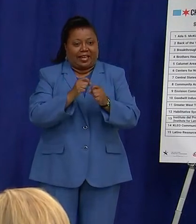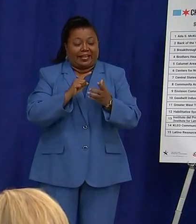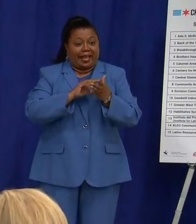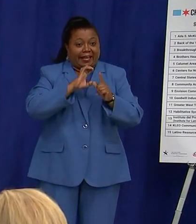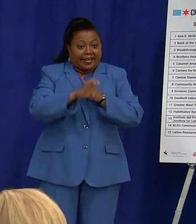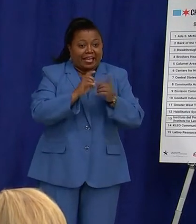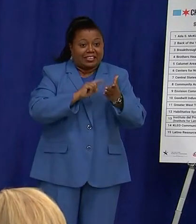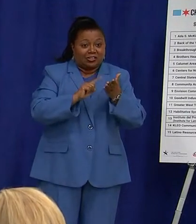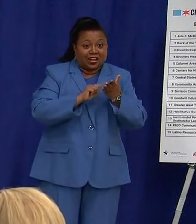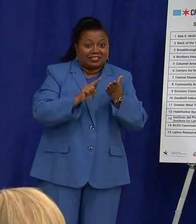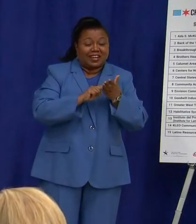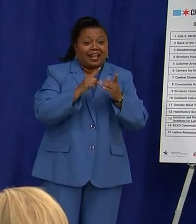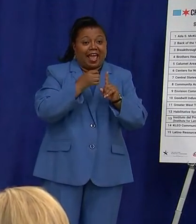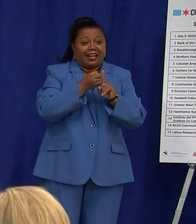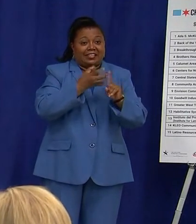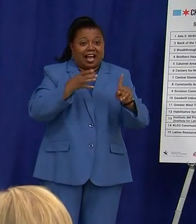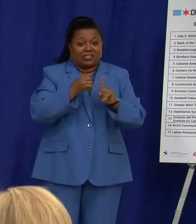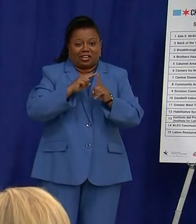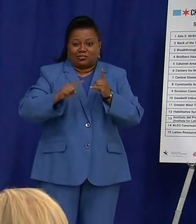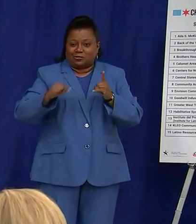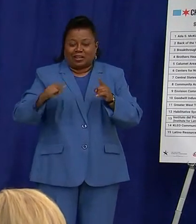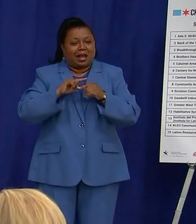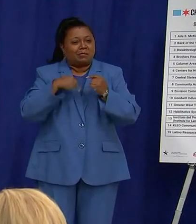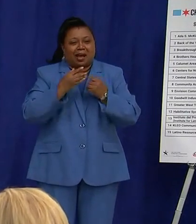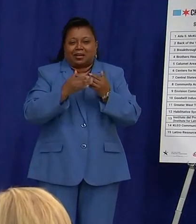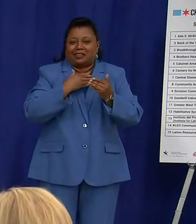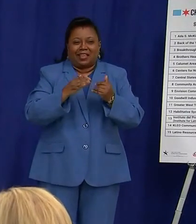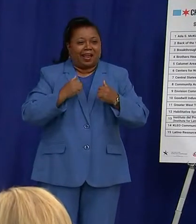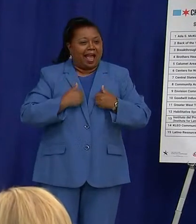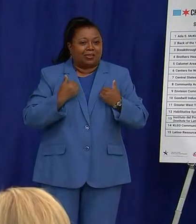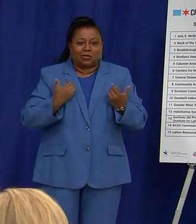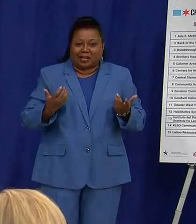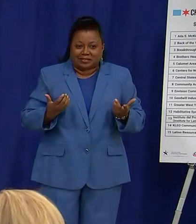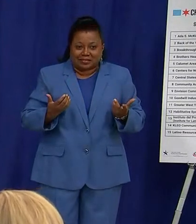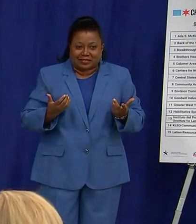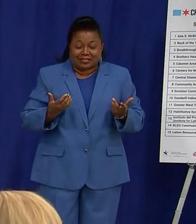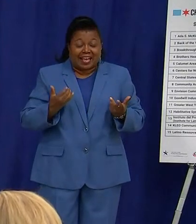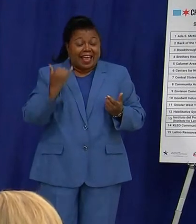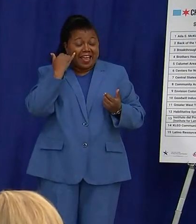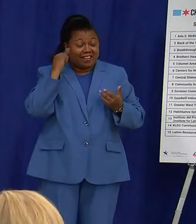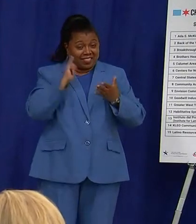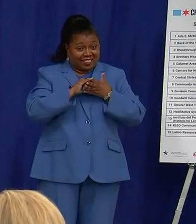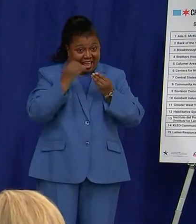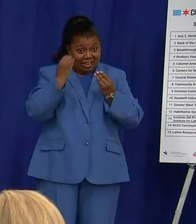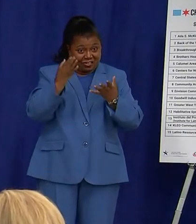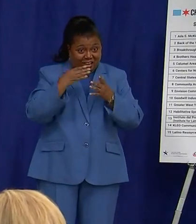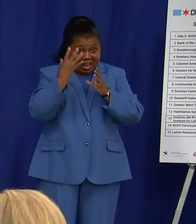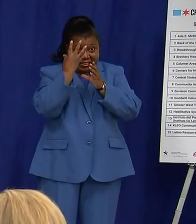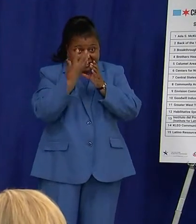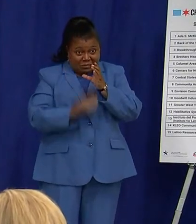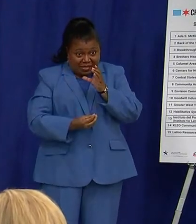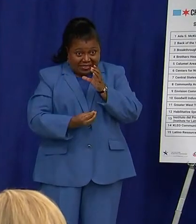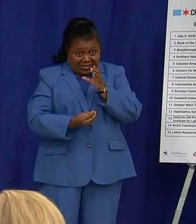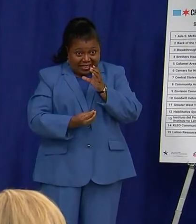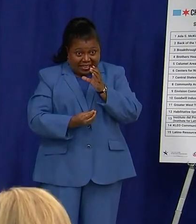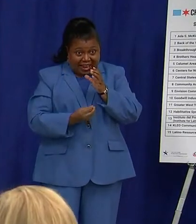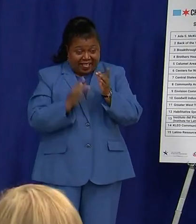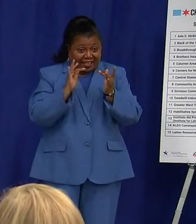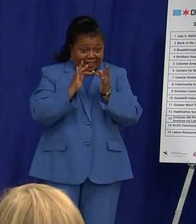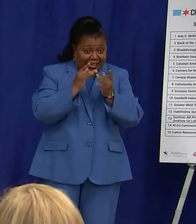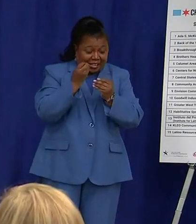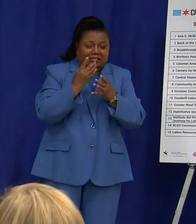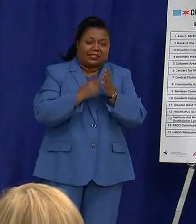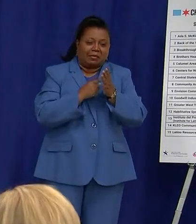case investigation and contact tracing, regardless of their address. If that information is missing the contact